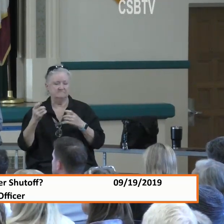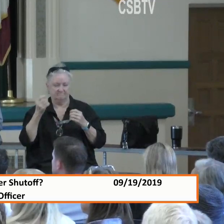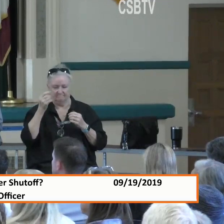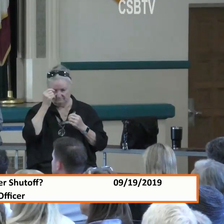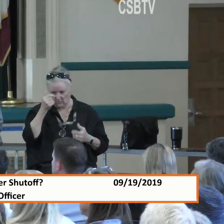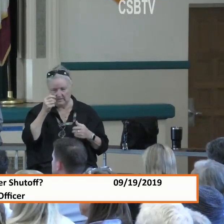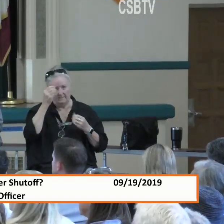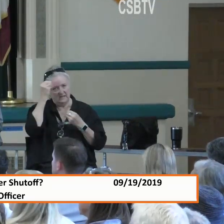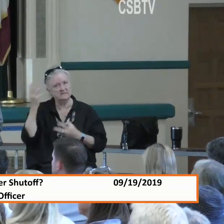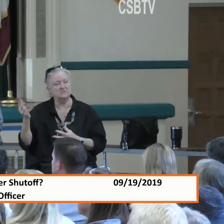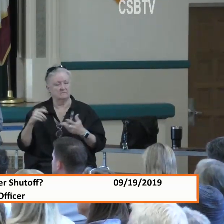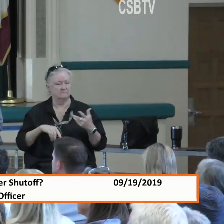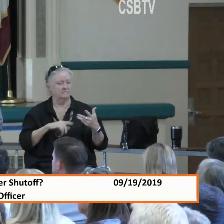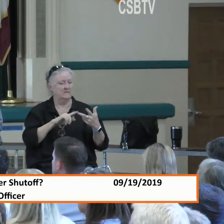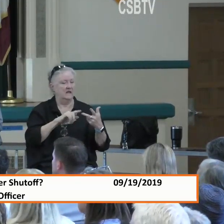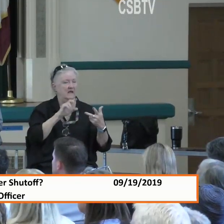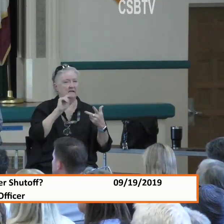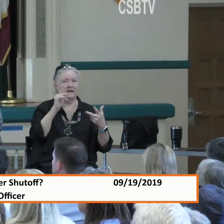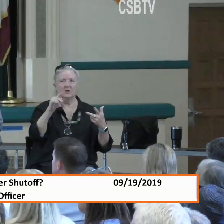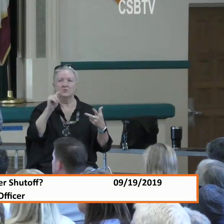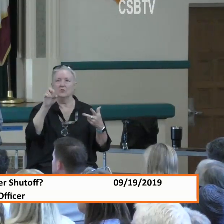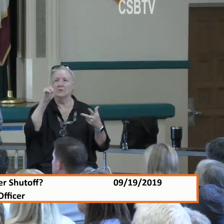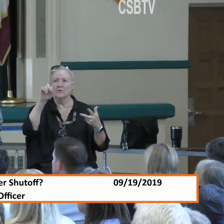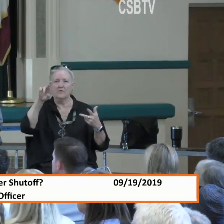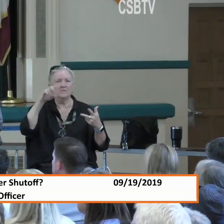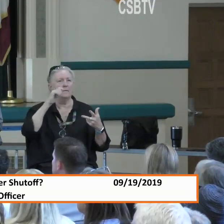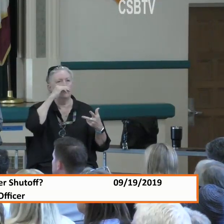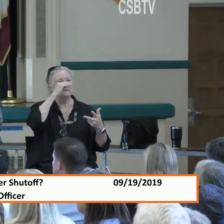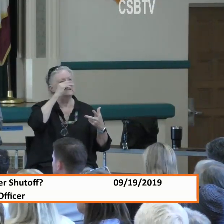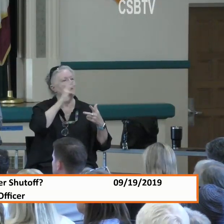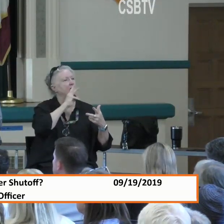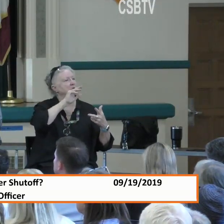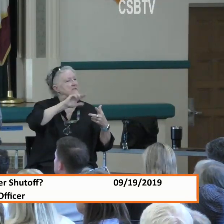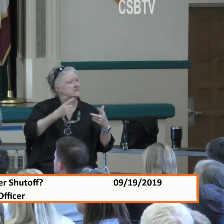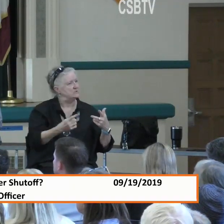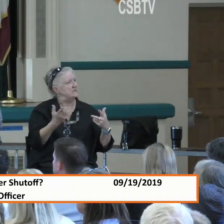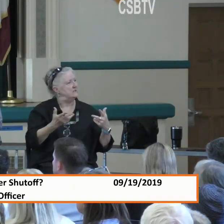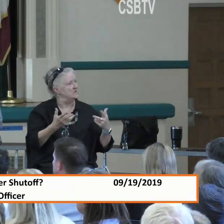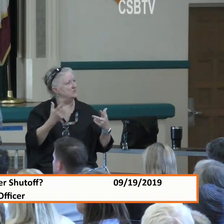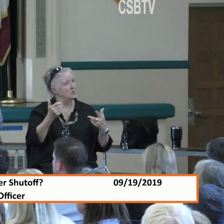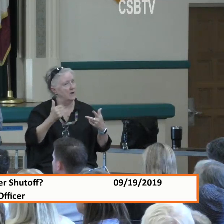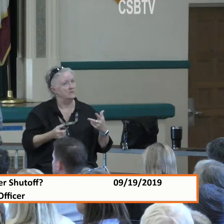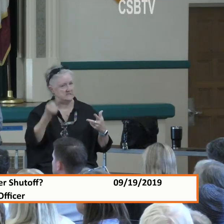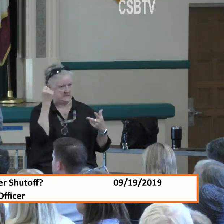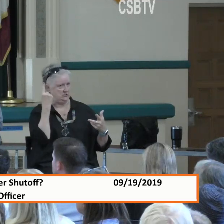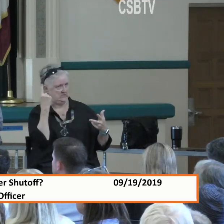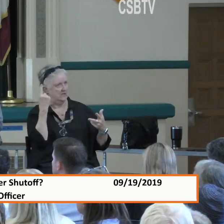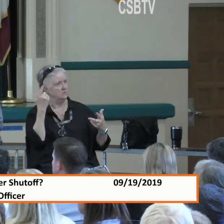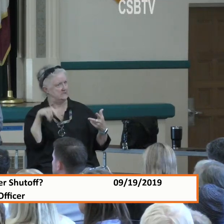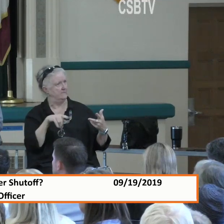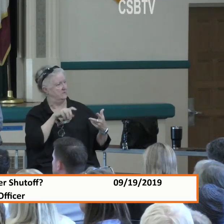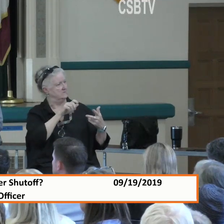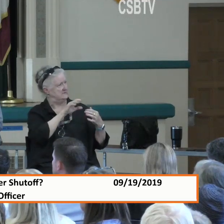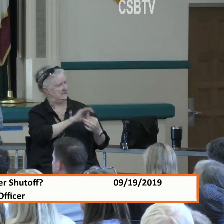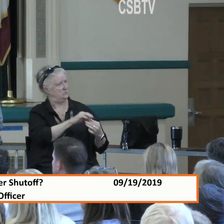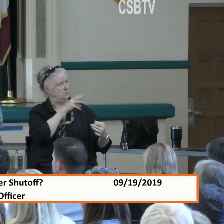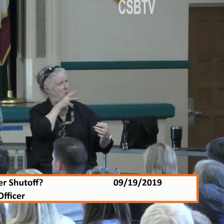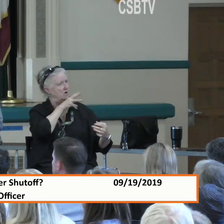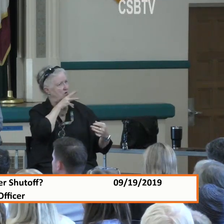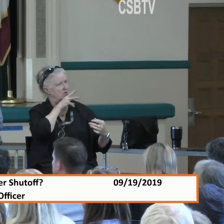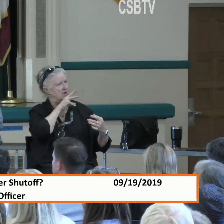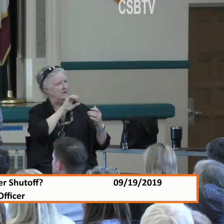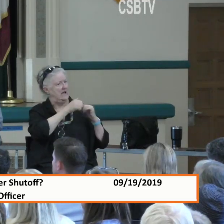message. We have Nick Turner from the Montecito Water District here to help us out understand what's going on the water as it relates